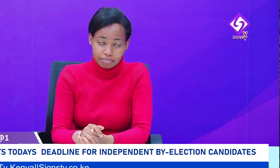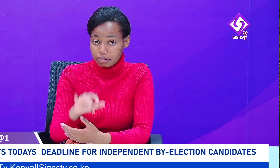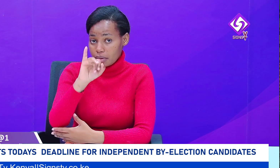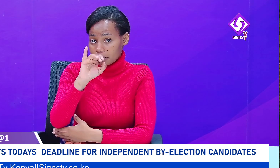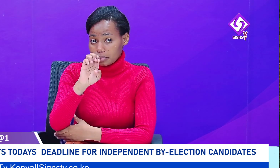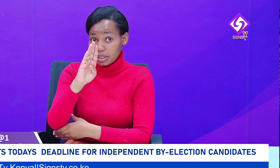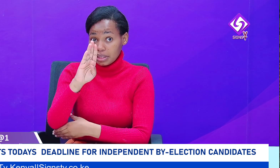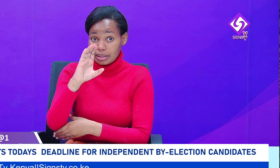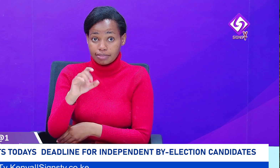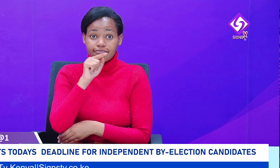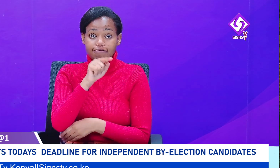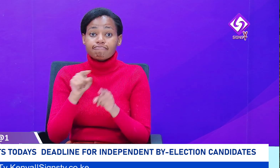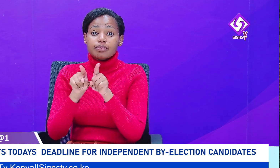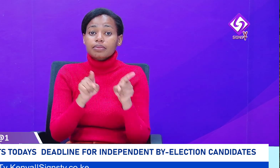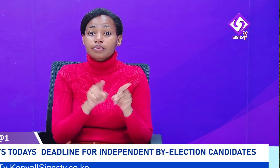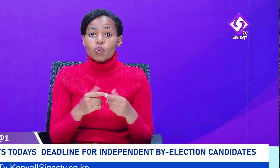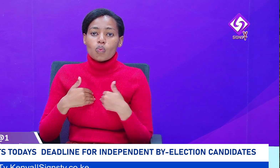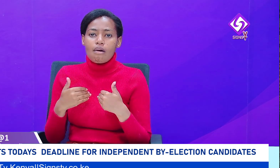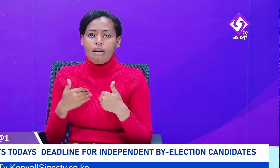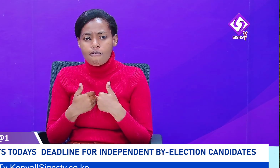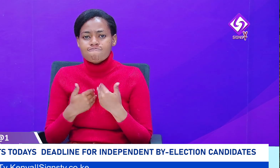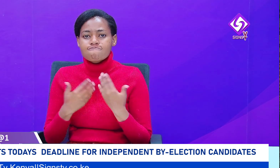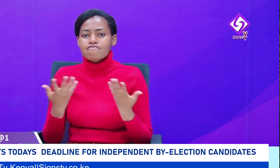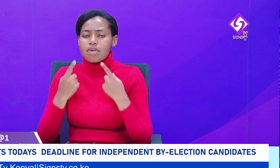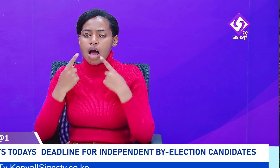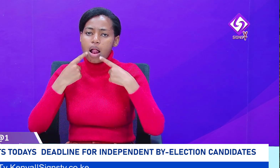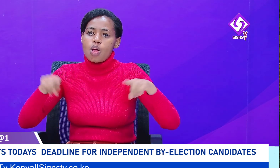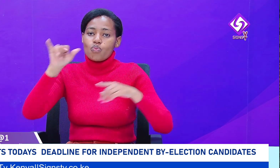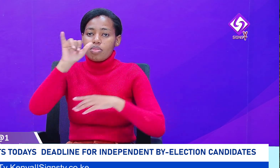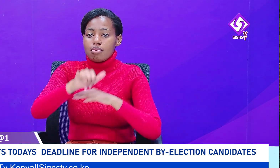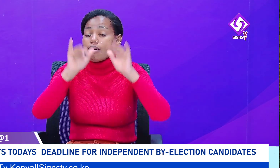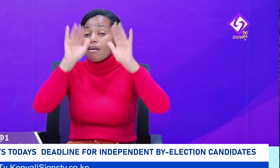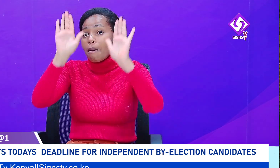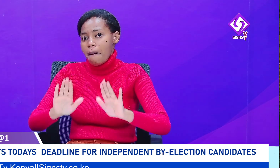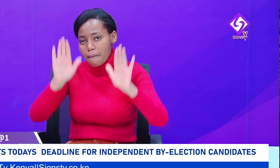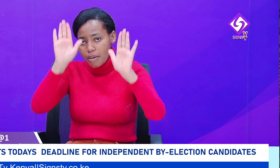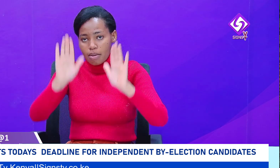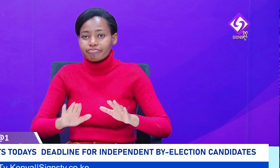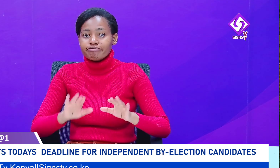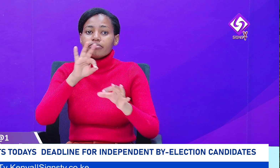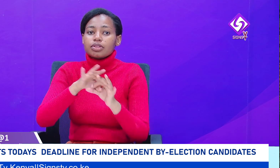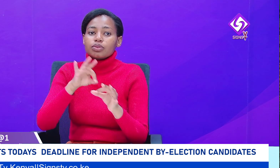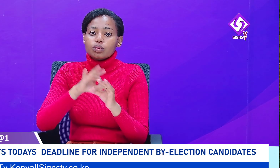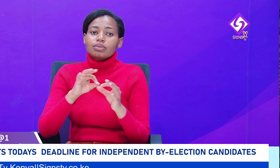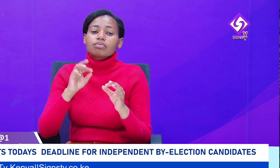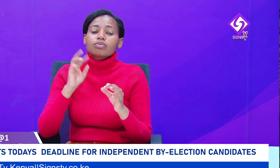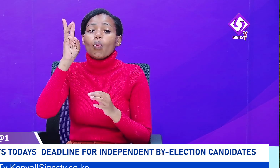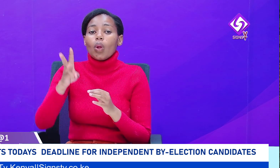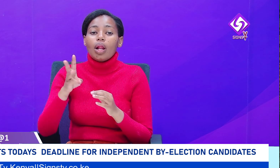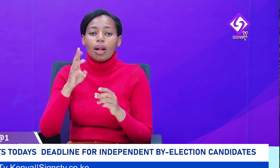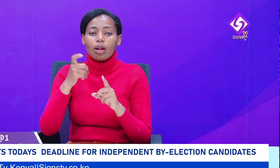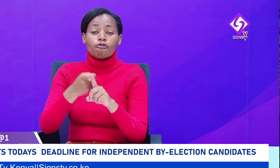8th to November 24th. The upcoming by-elections are being held